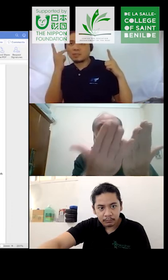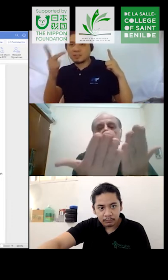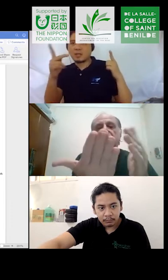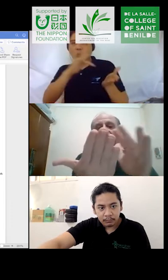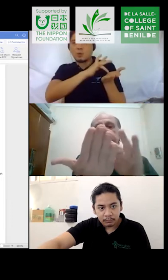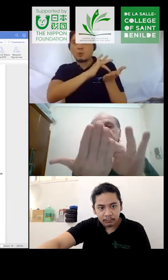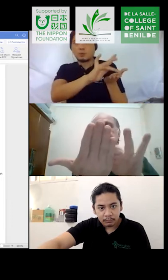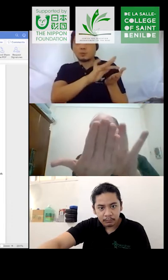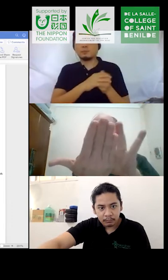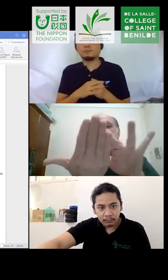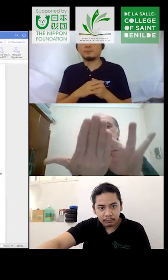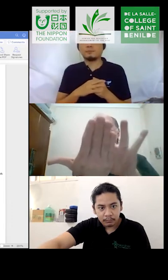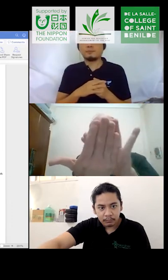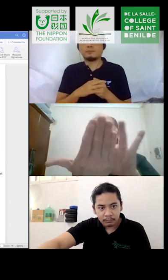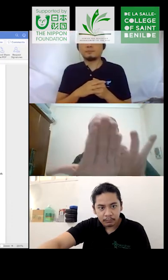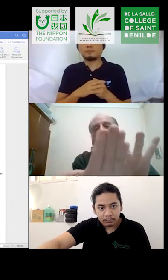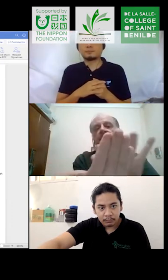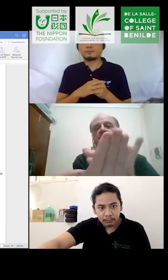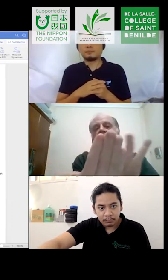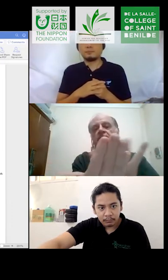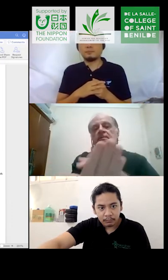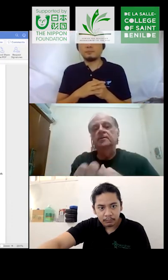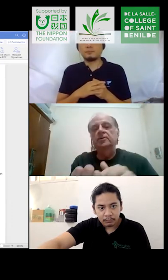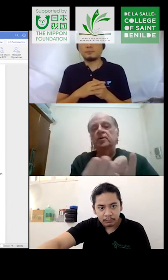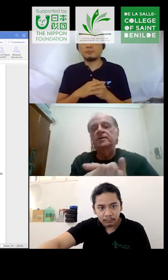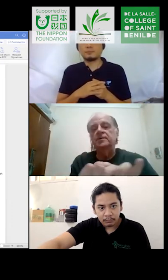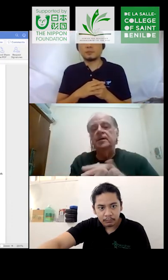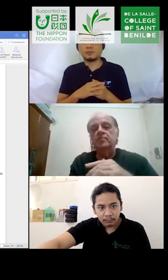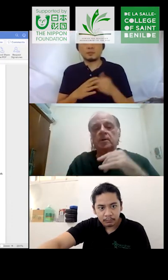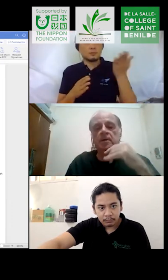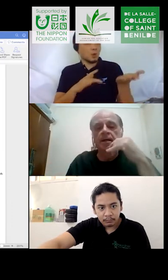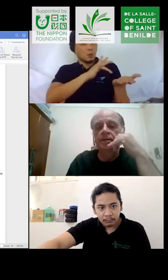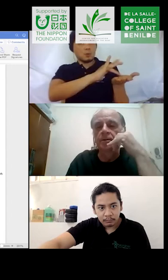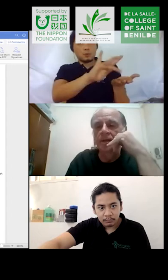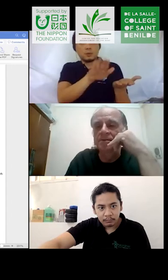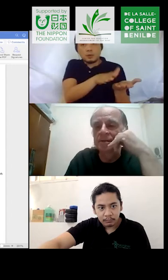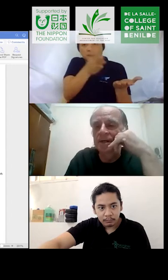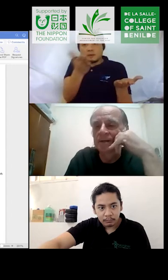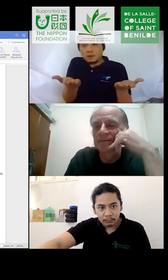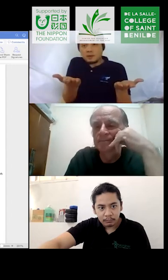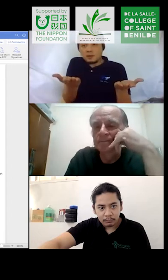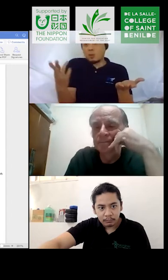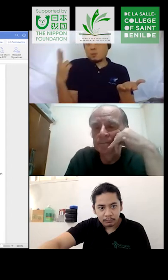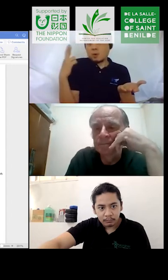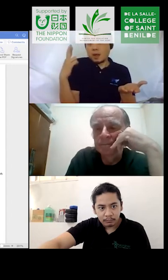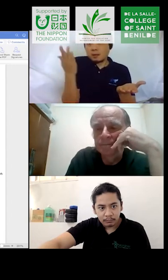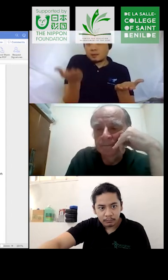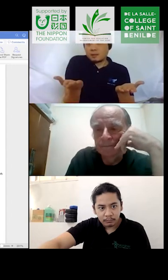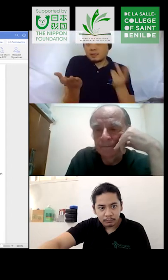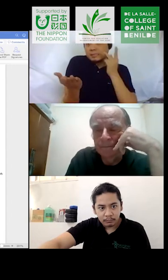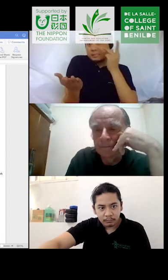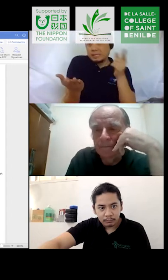And then on the right-hand side, you'll see the new lesson number and the new lesson title.